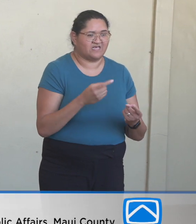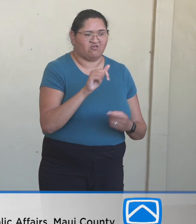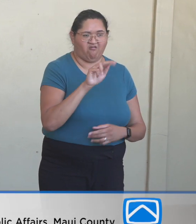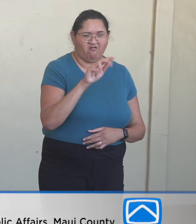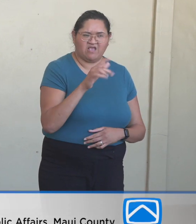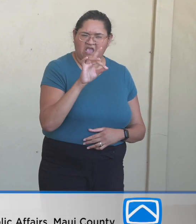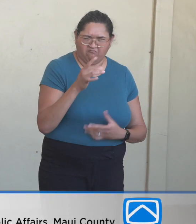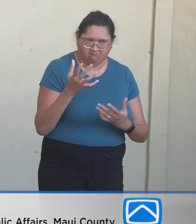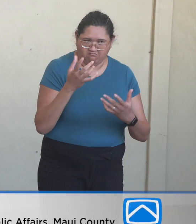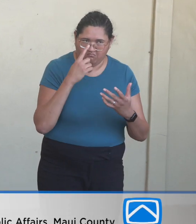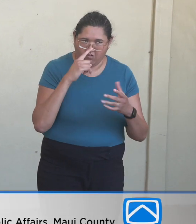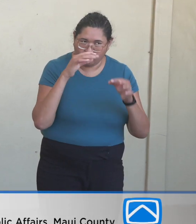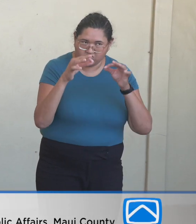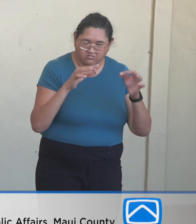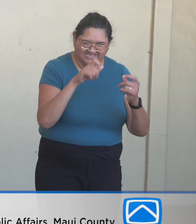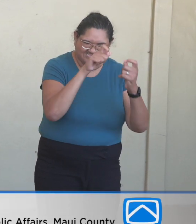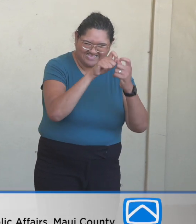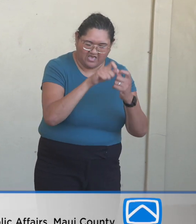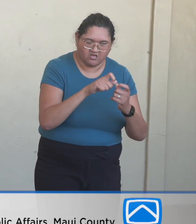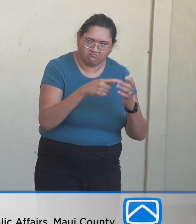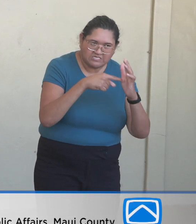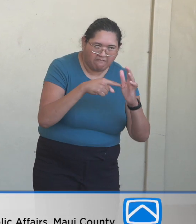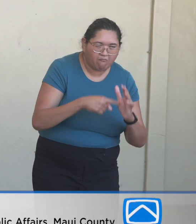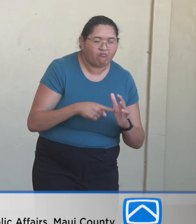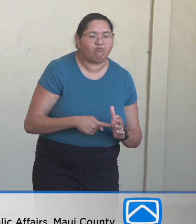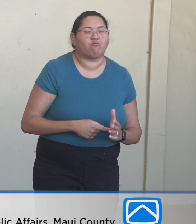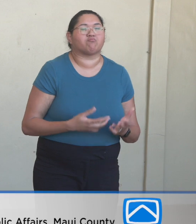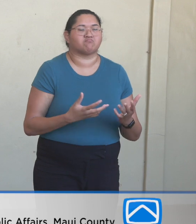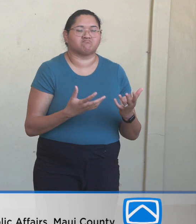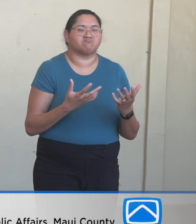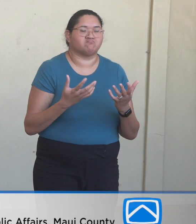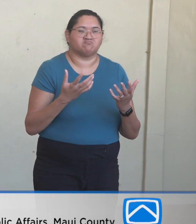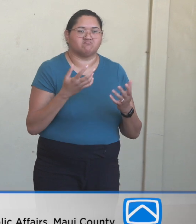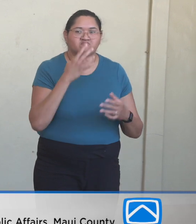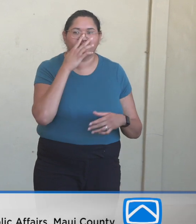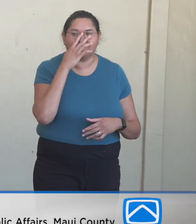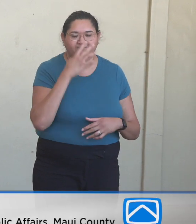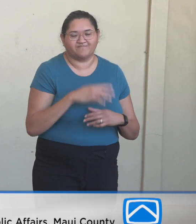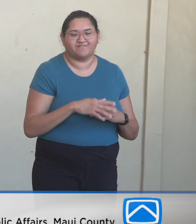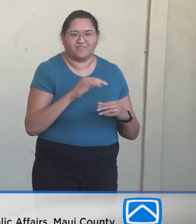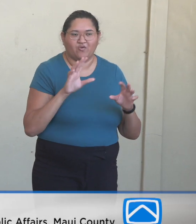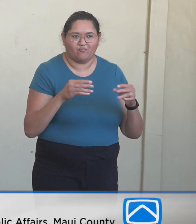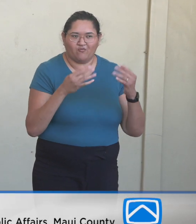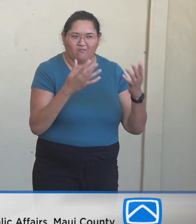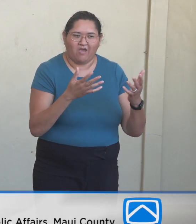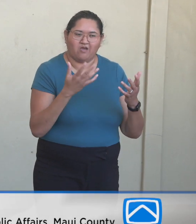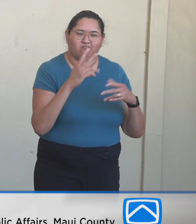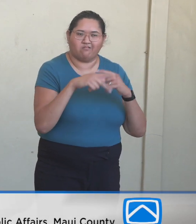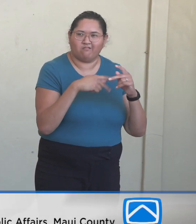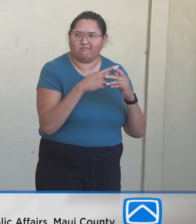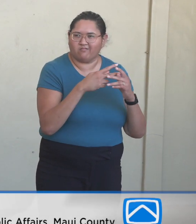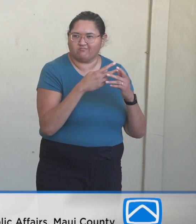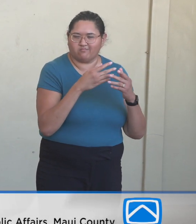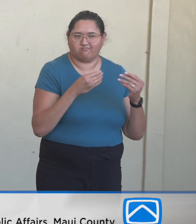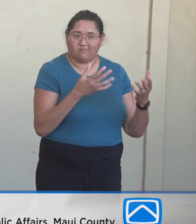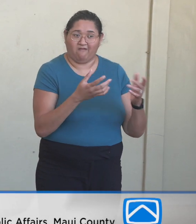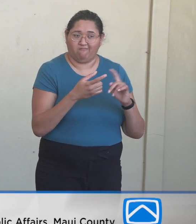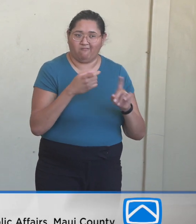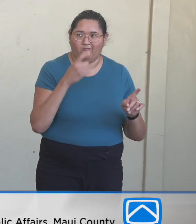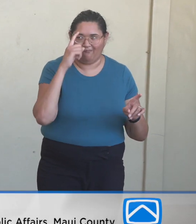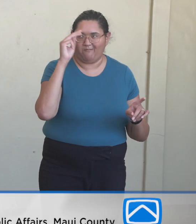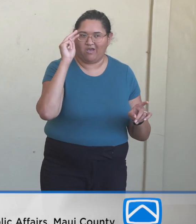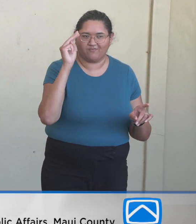so? If you could give some examples, specific examples, and has any of the county provided financial support to Maui